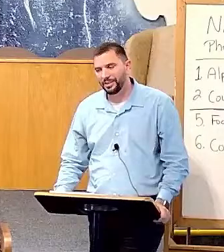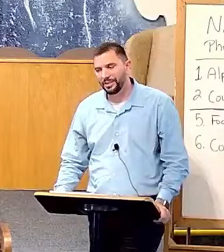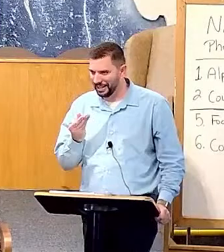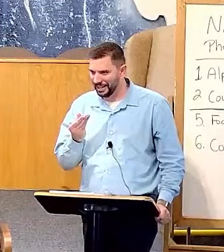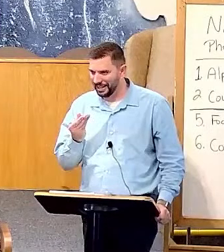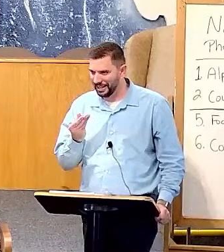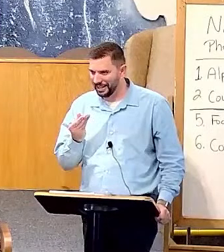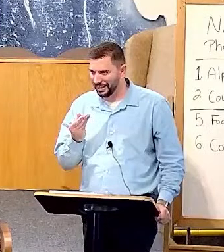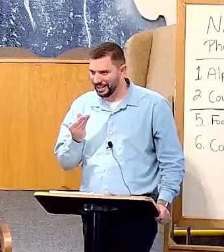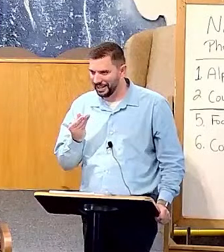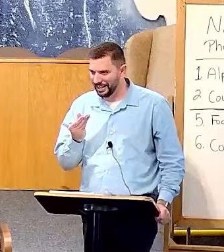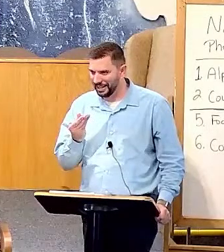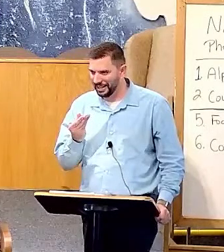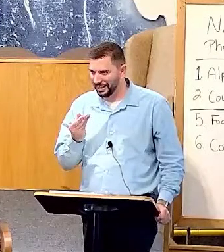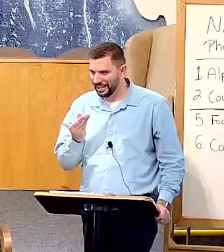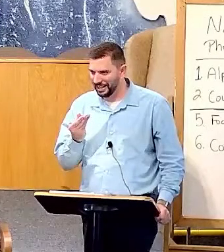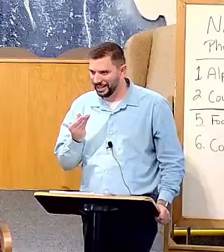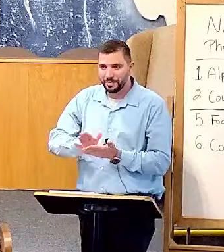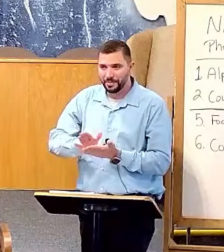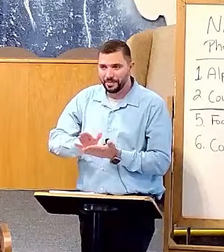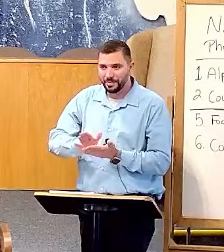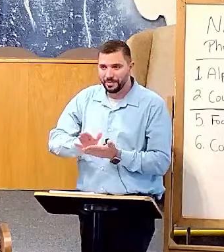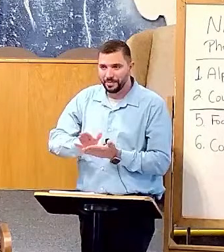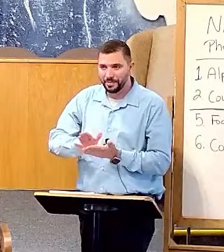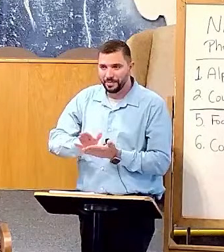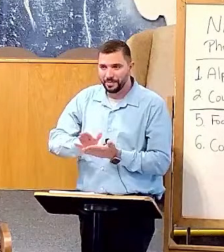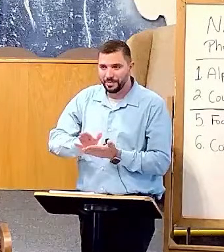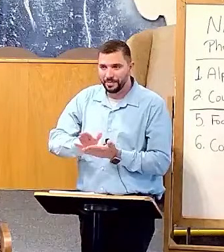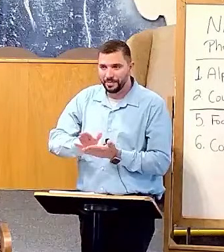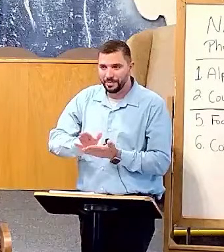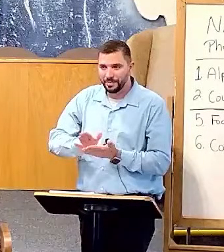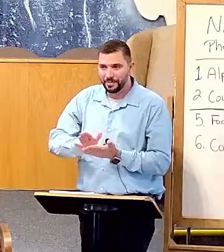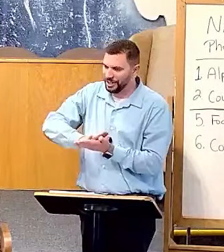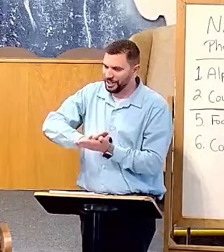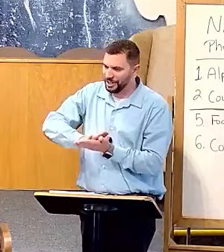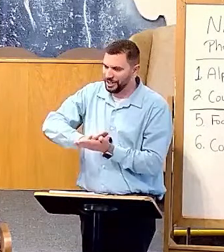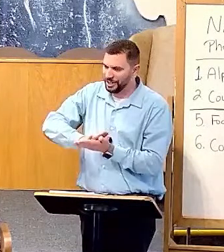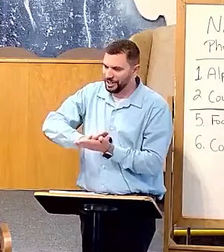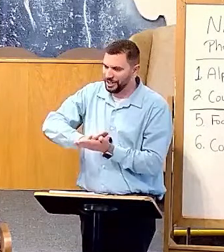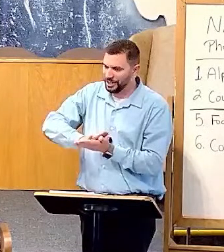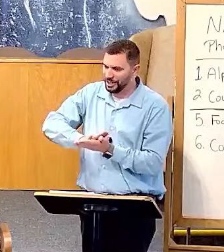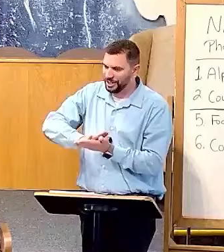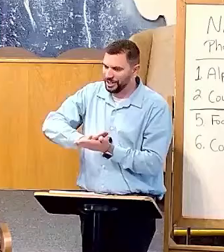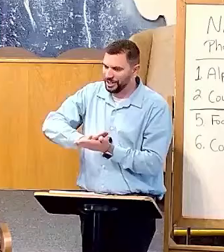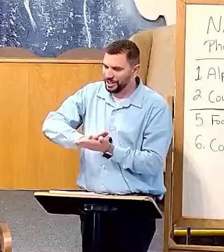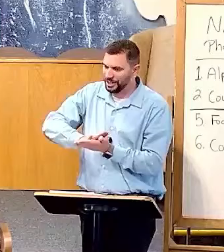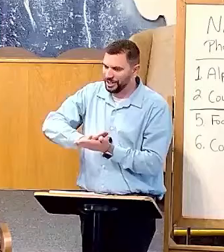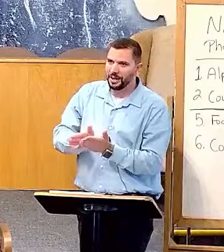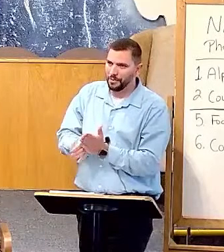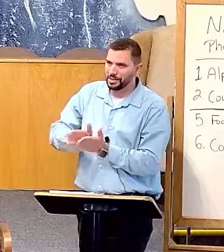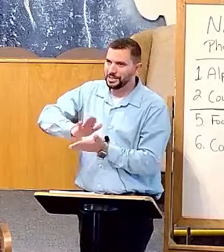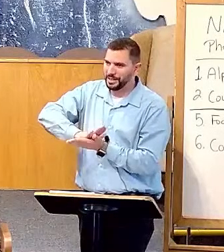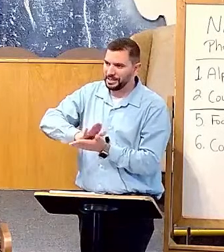think it's like that. Hamburger it looks like cheese. But I want to say that's